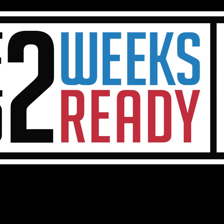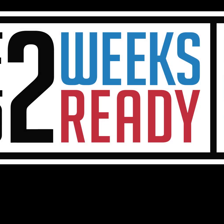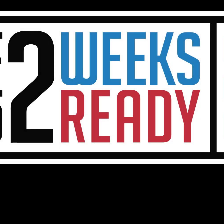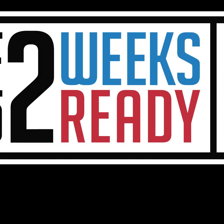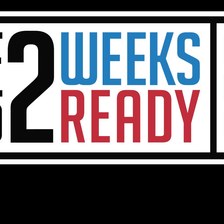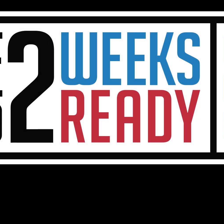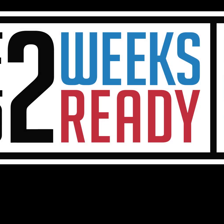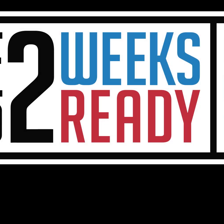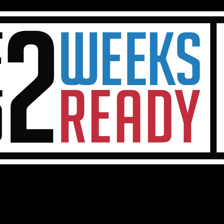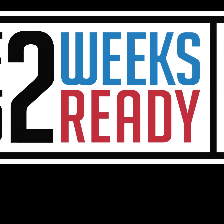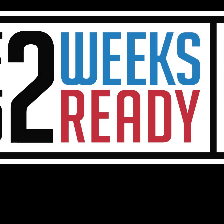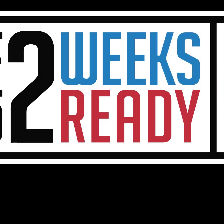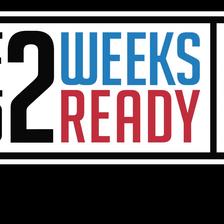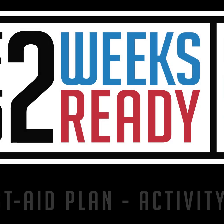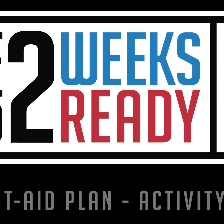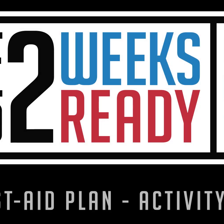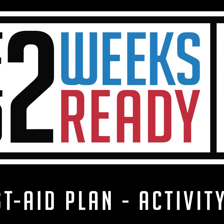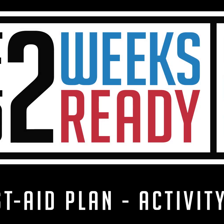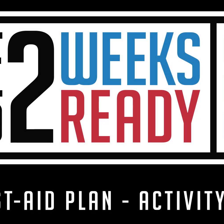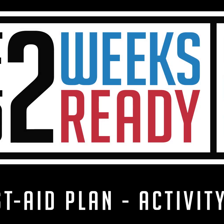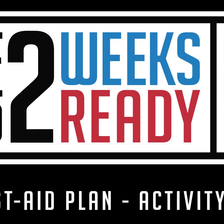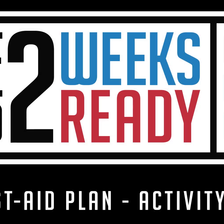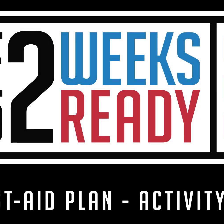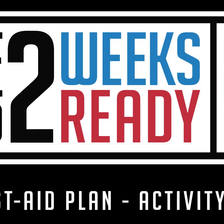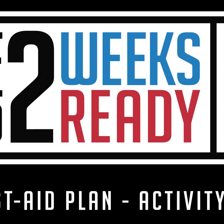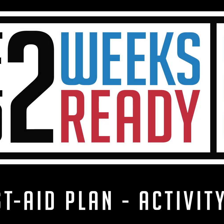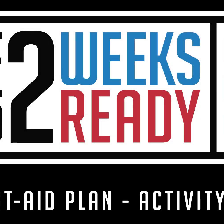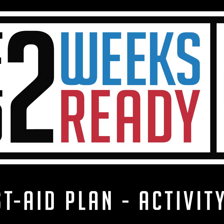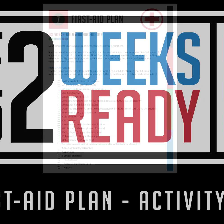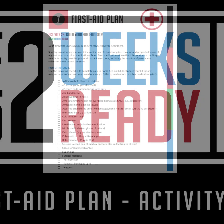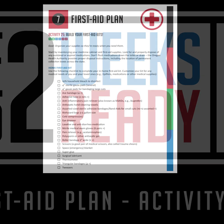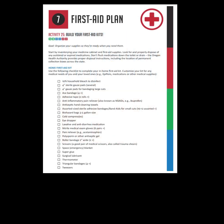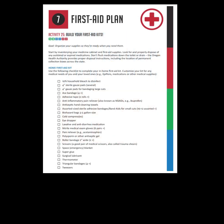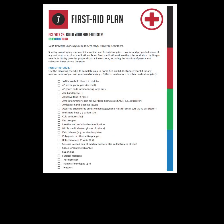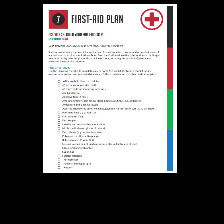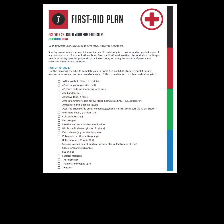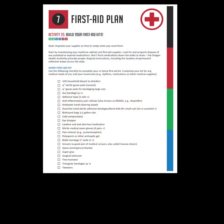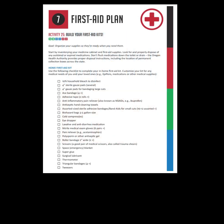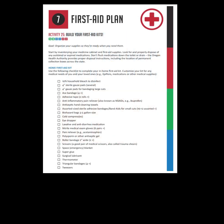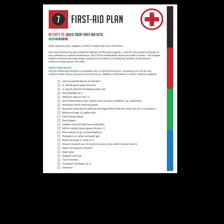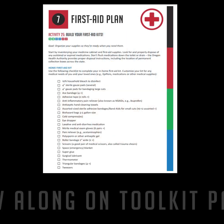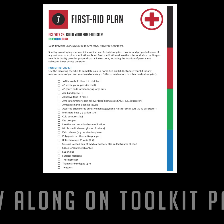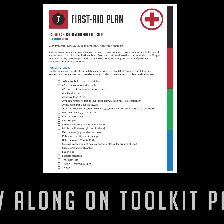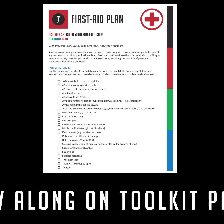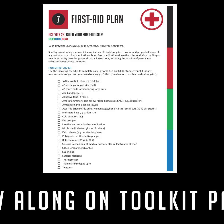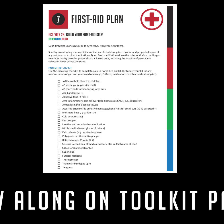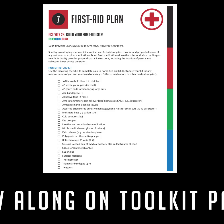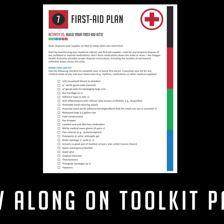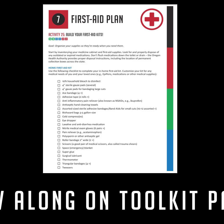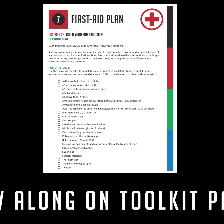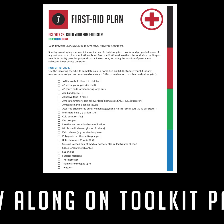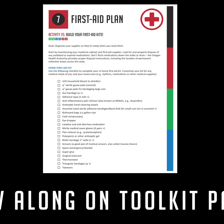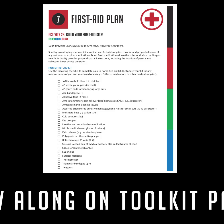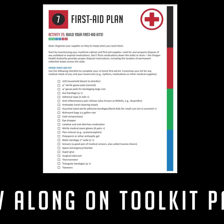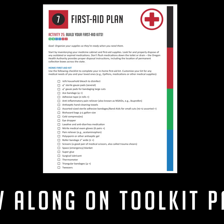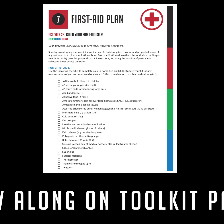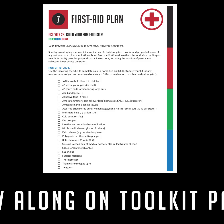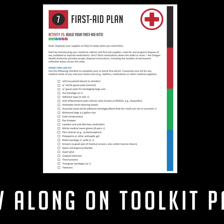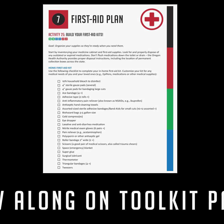Be 2 weeks ready. First Aid Plan, Activity 25. Follow along on Toolkit, page